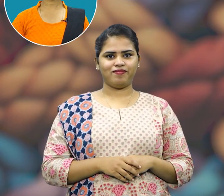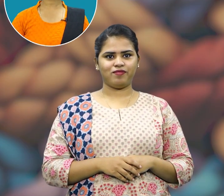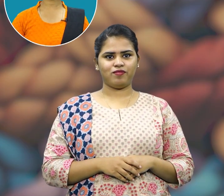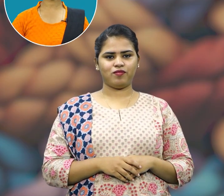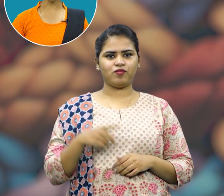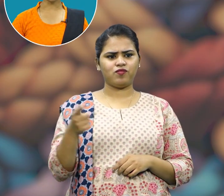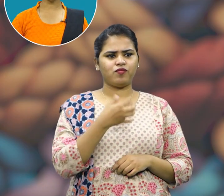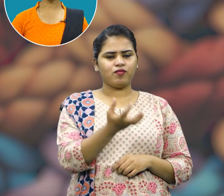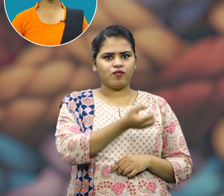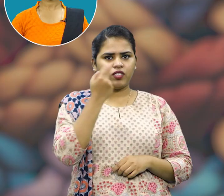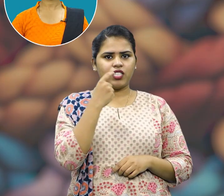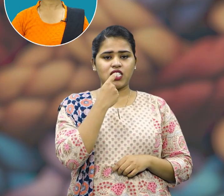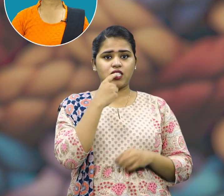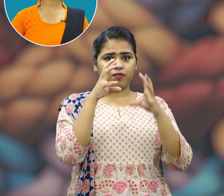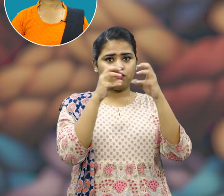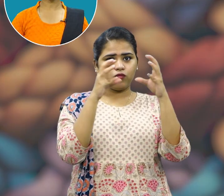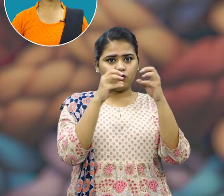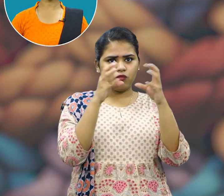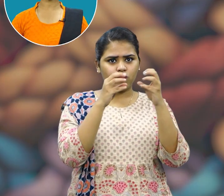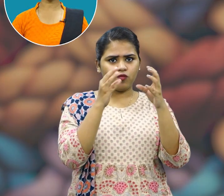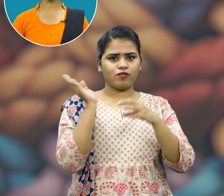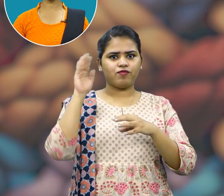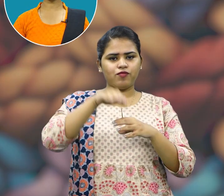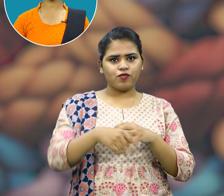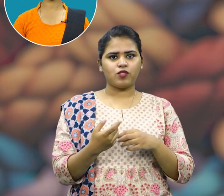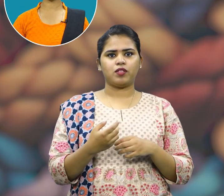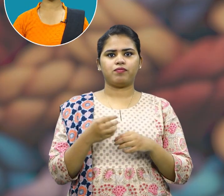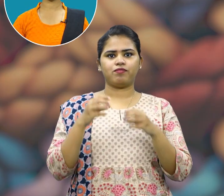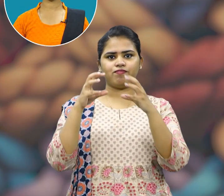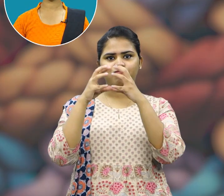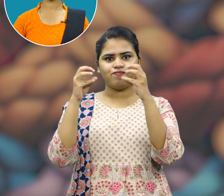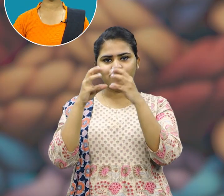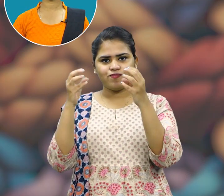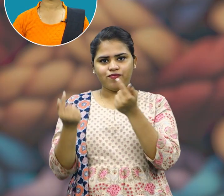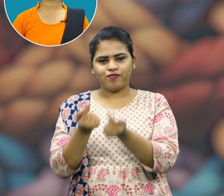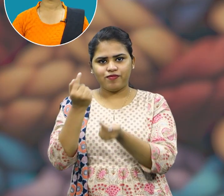We can get cotton from the fruit of cotton plant,